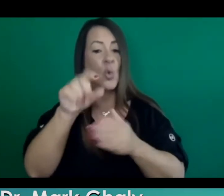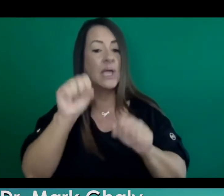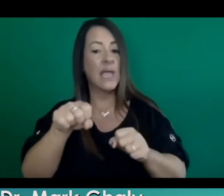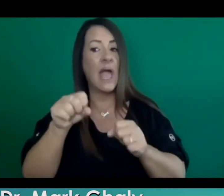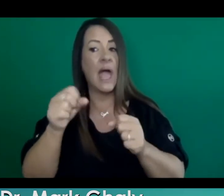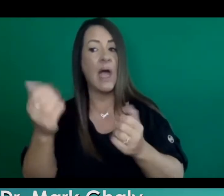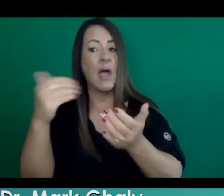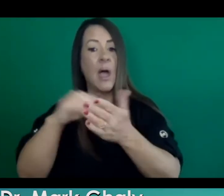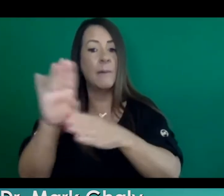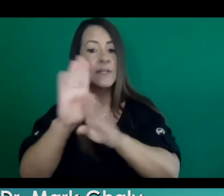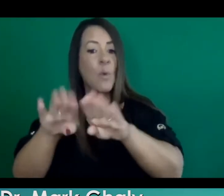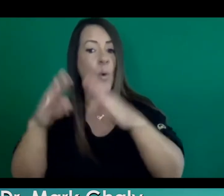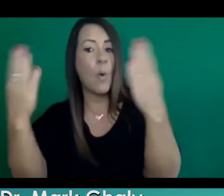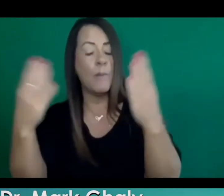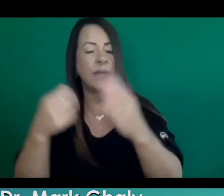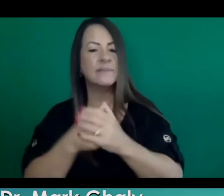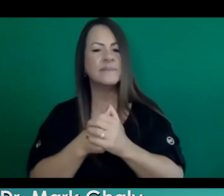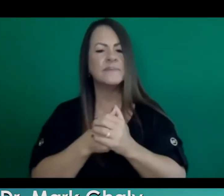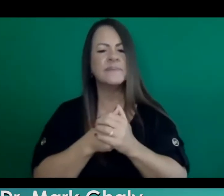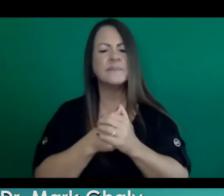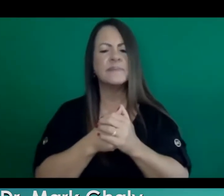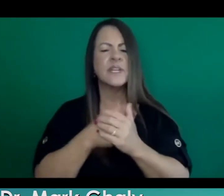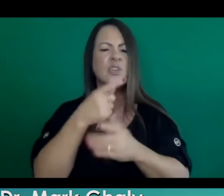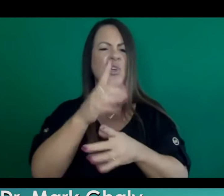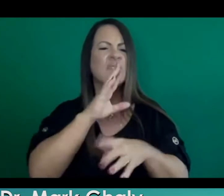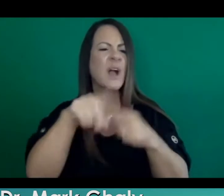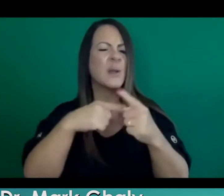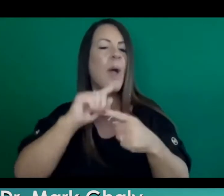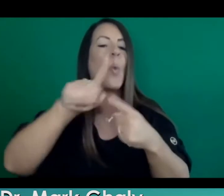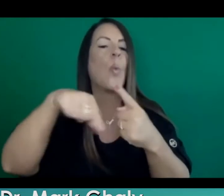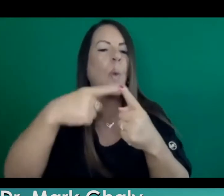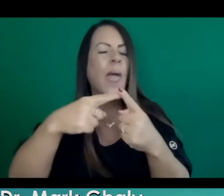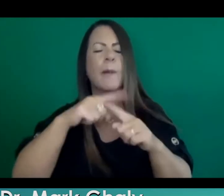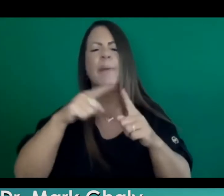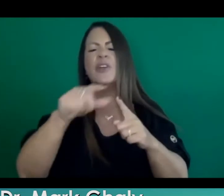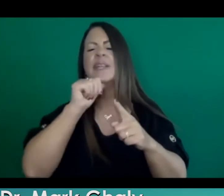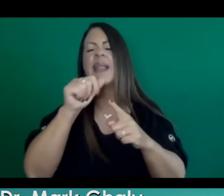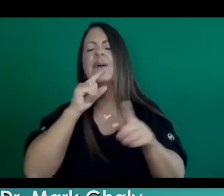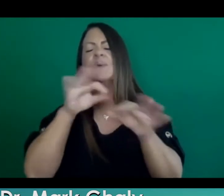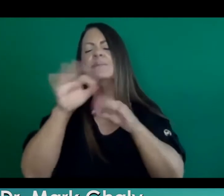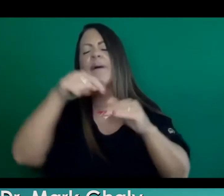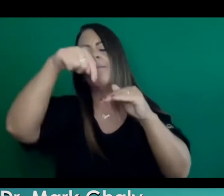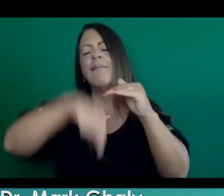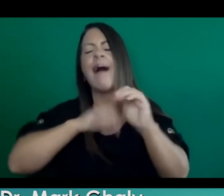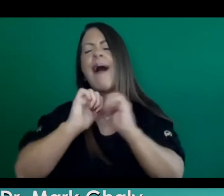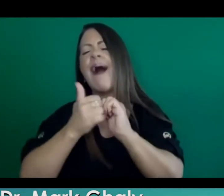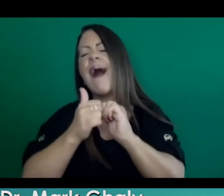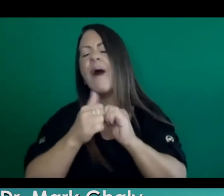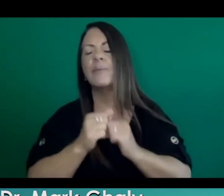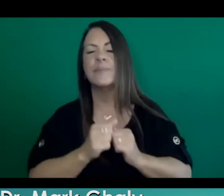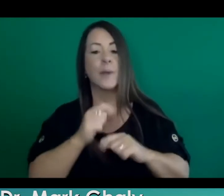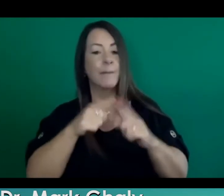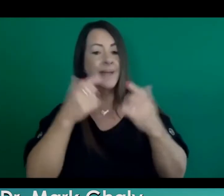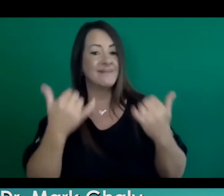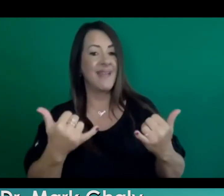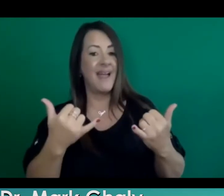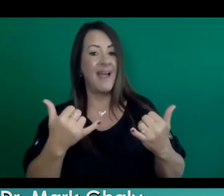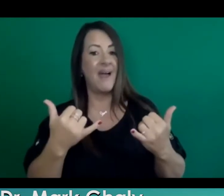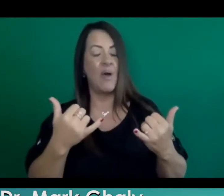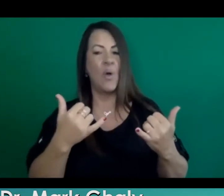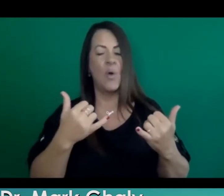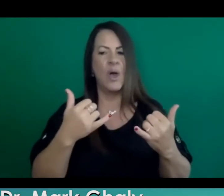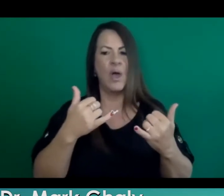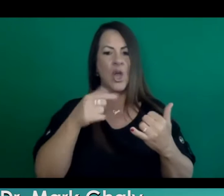much on the when and not enough on the how, and we sort of saw the effects of that. So I wonder now, as the state prepares to release reopening